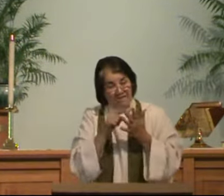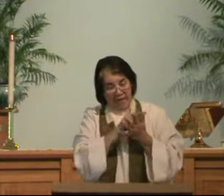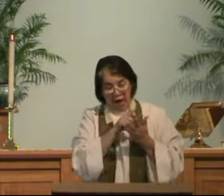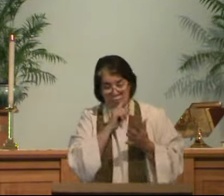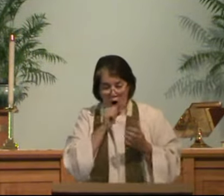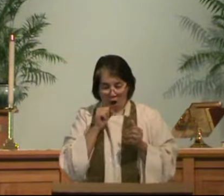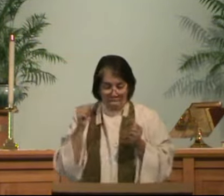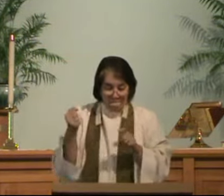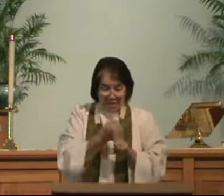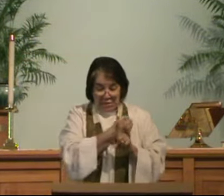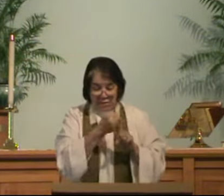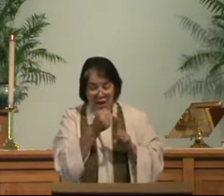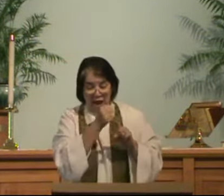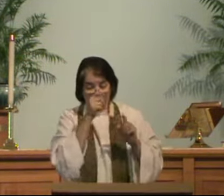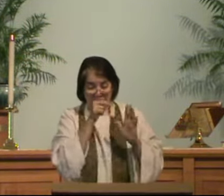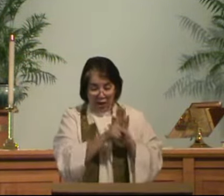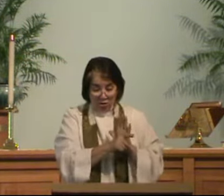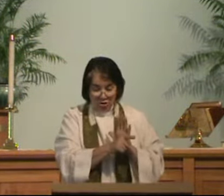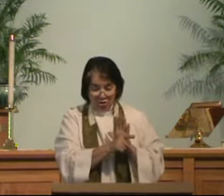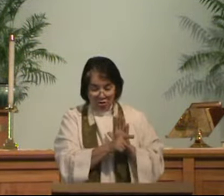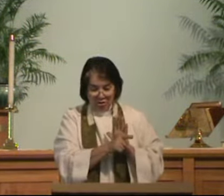of them are beaten and killed.